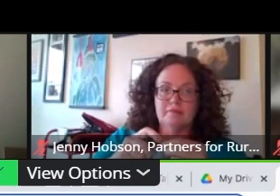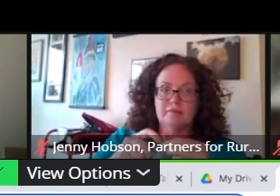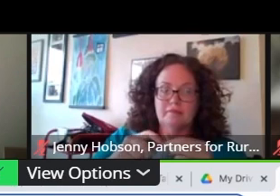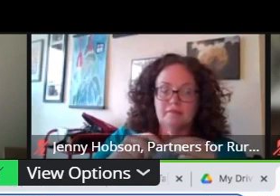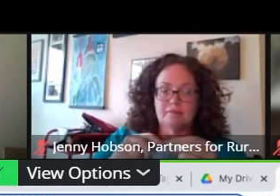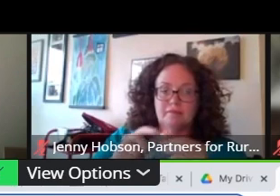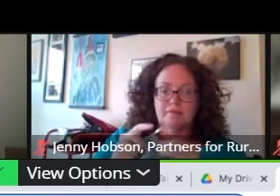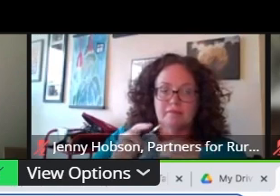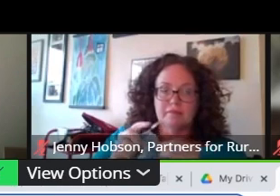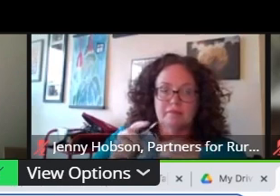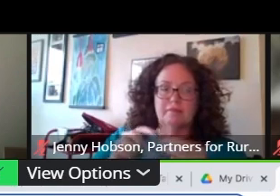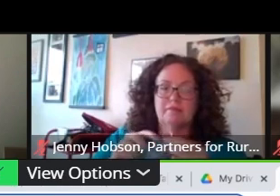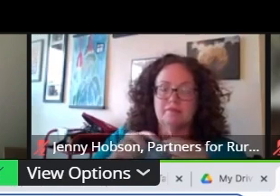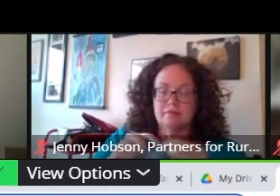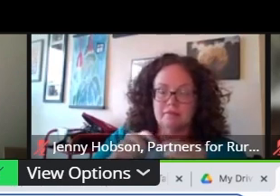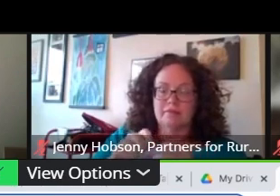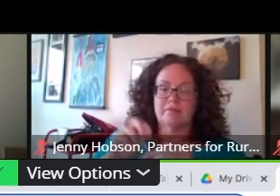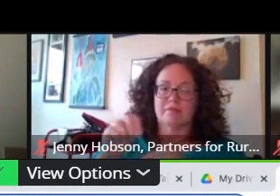Can you all see that?